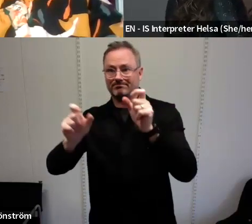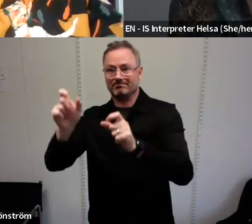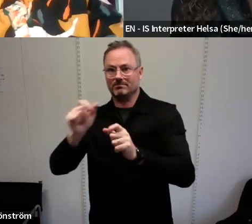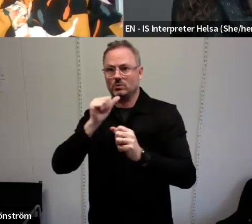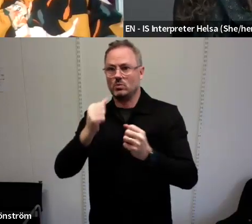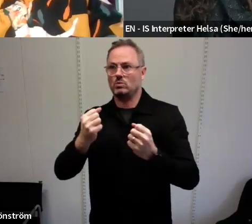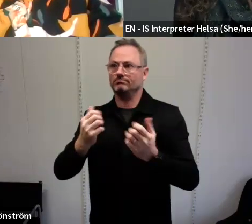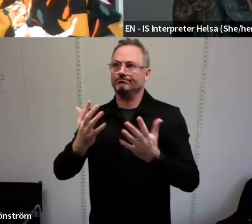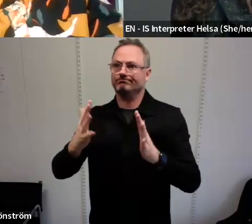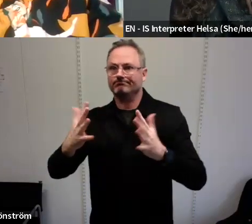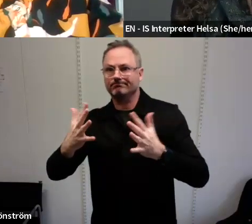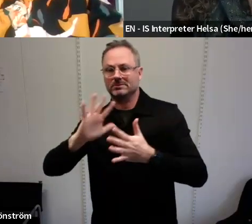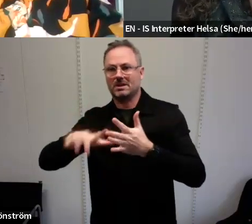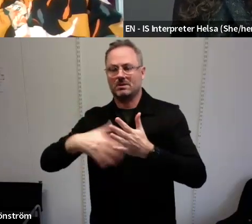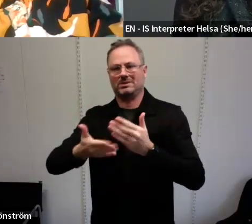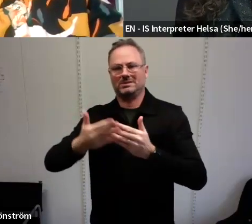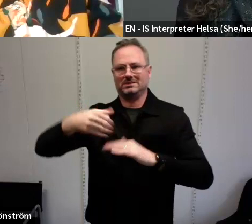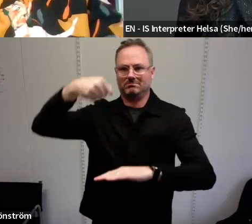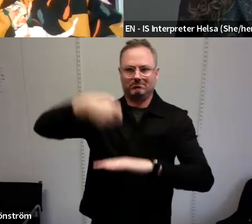into consideration.